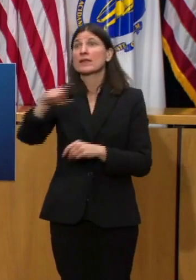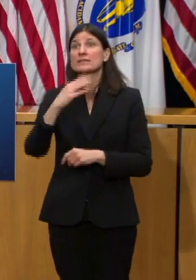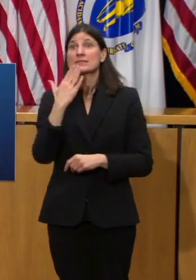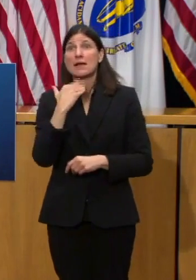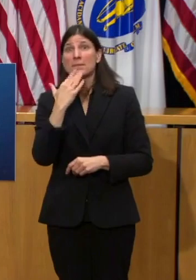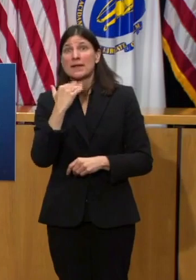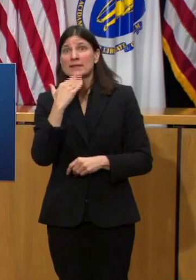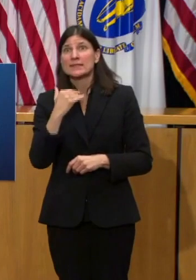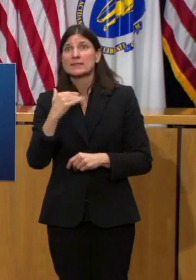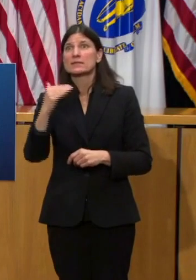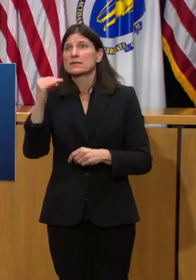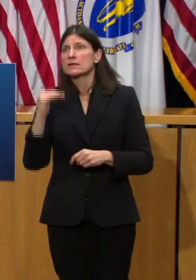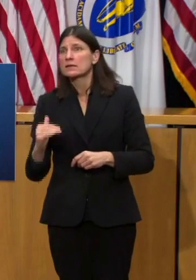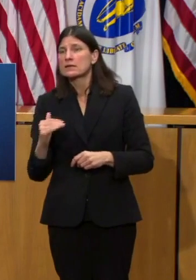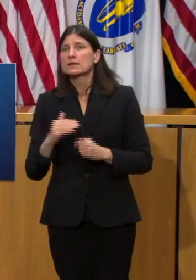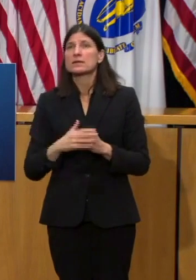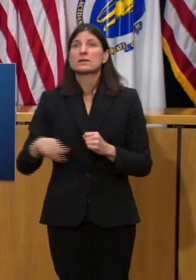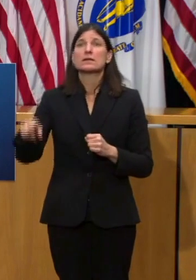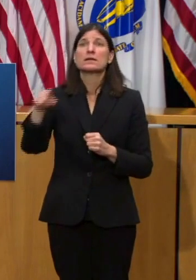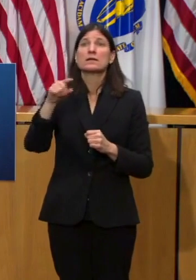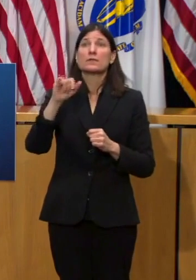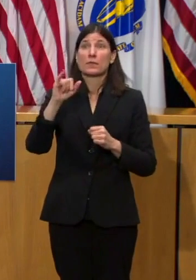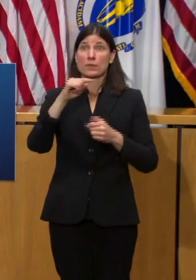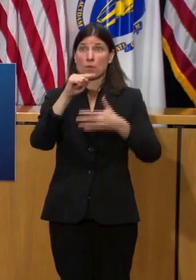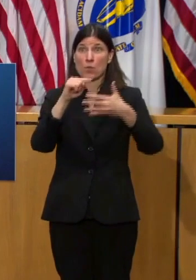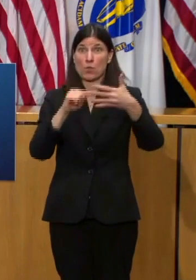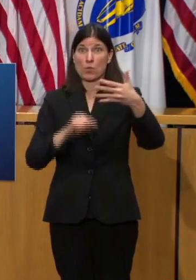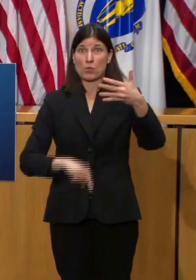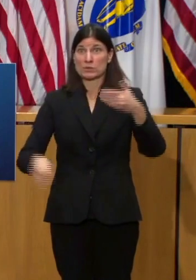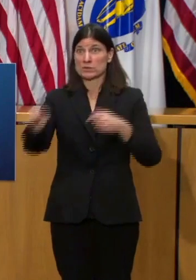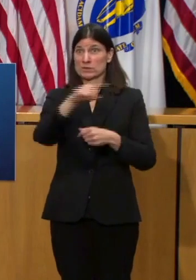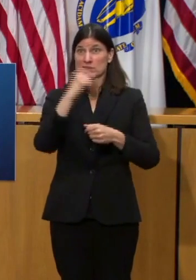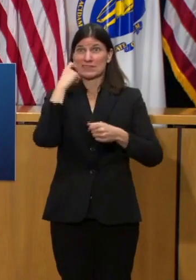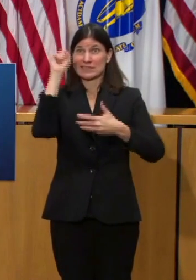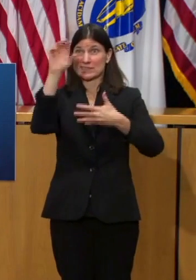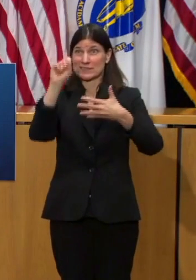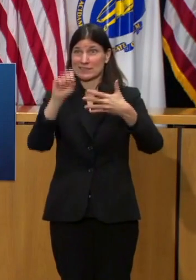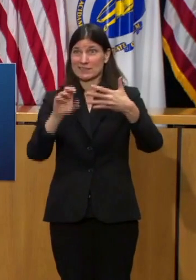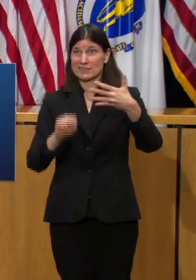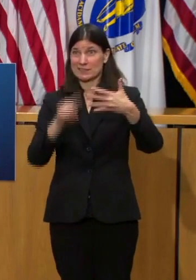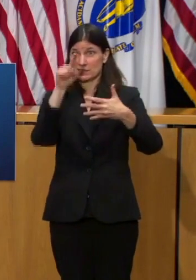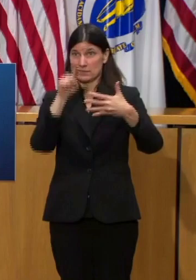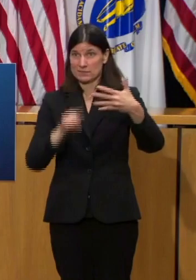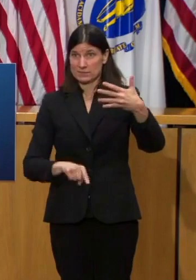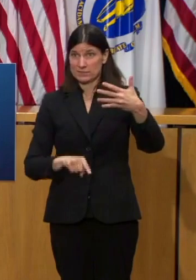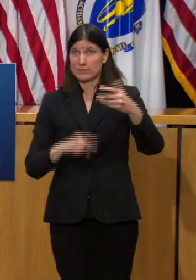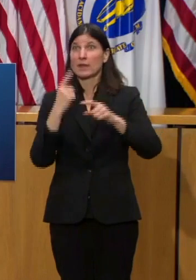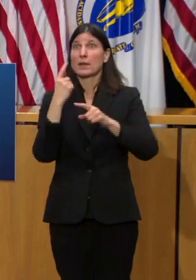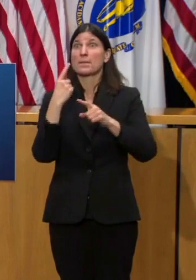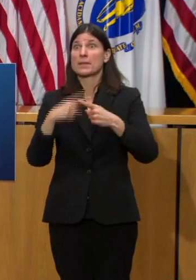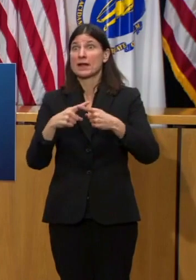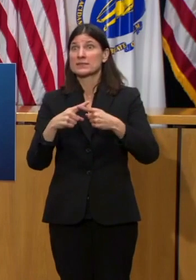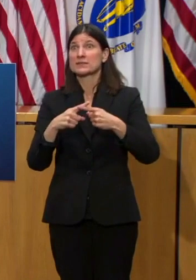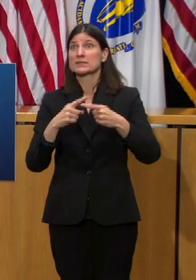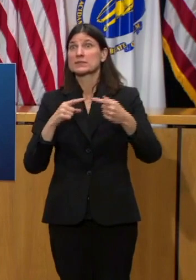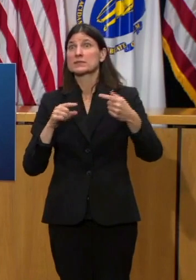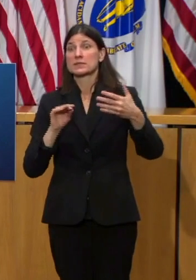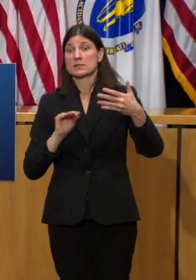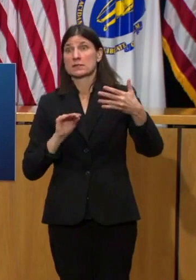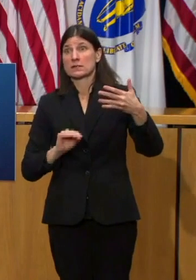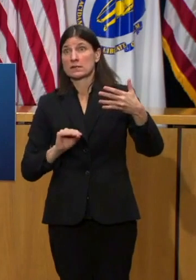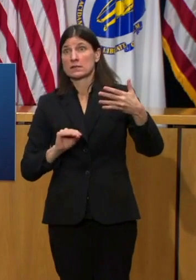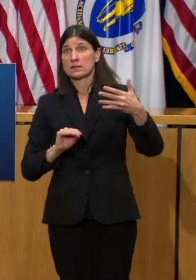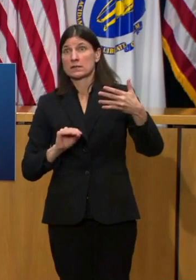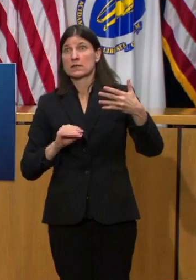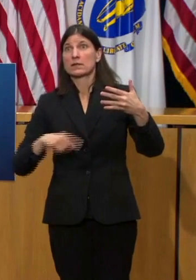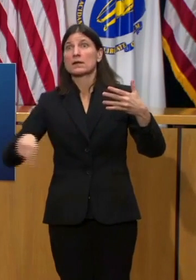Among the higher risk groups becoming eligible for vaccine are residents and staff of low-income and affordable public and private senior housing.